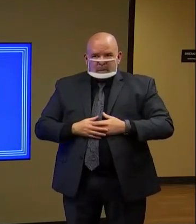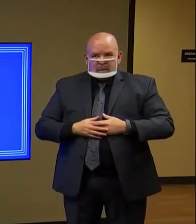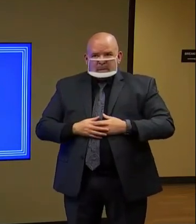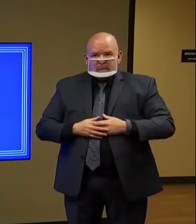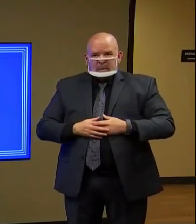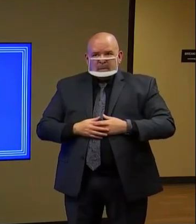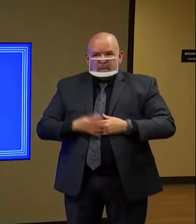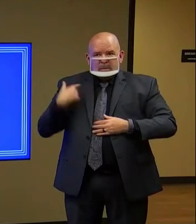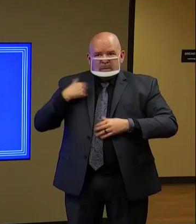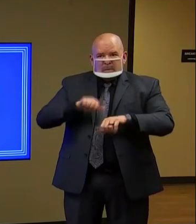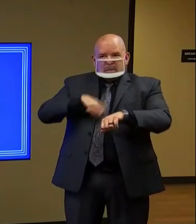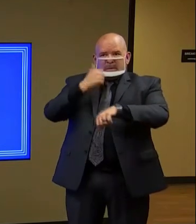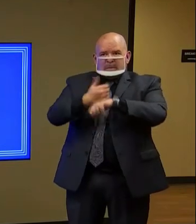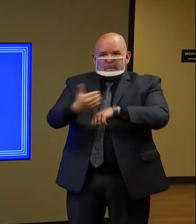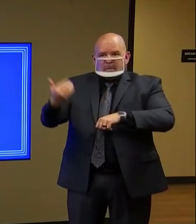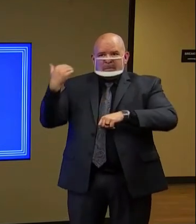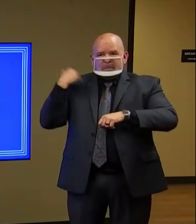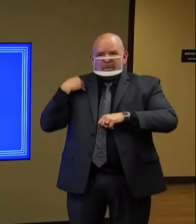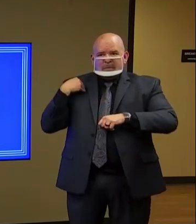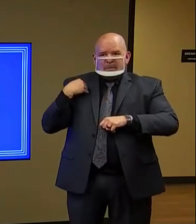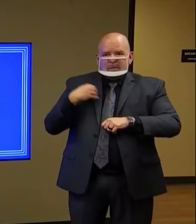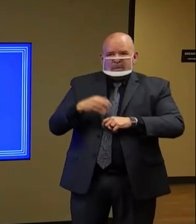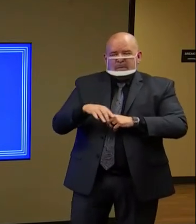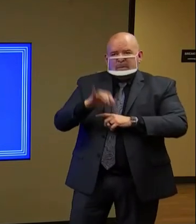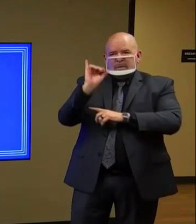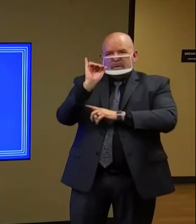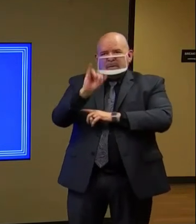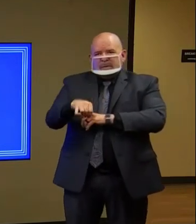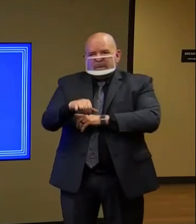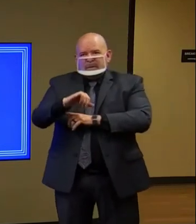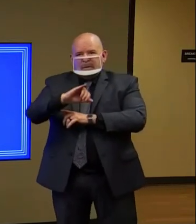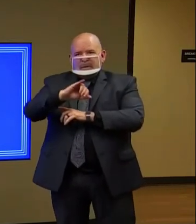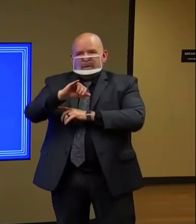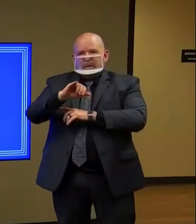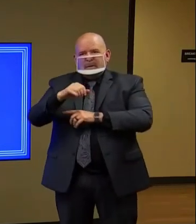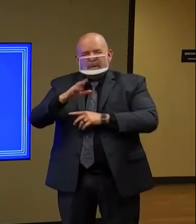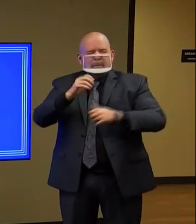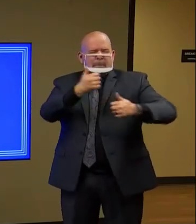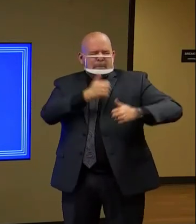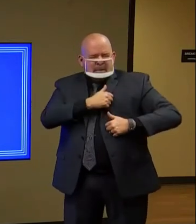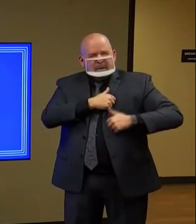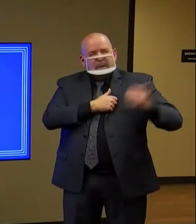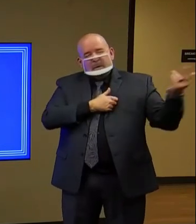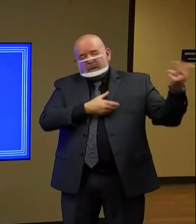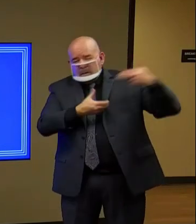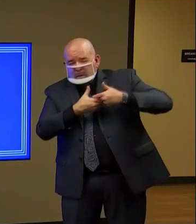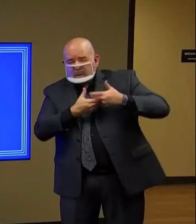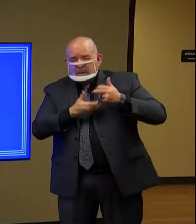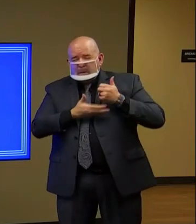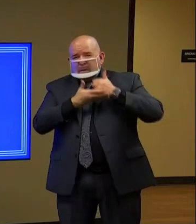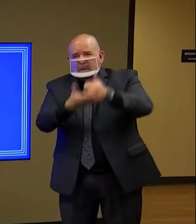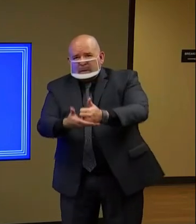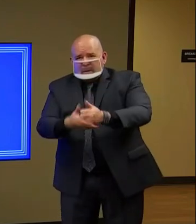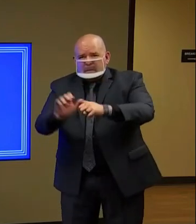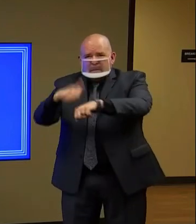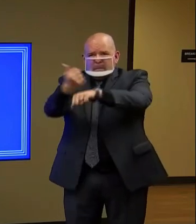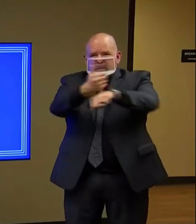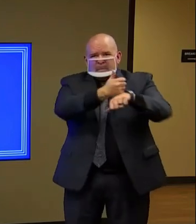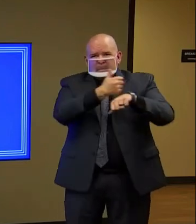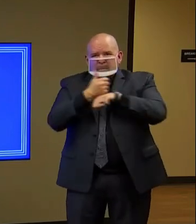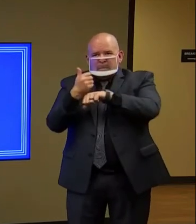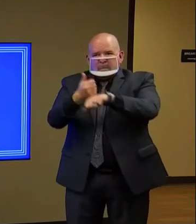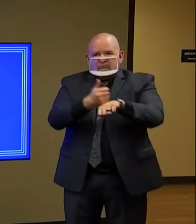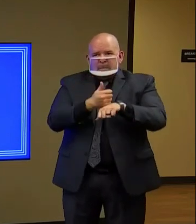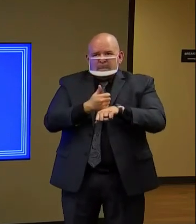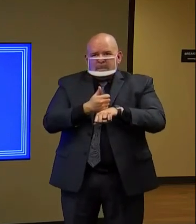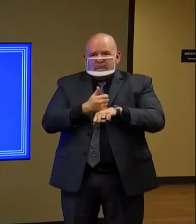Javits Center and other places in other jurisdictions, is that didn't work very well. So we